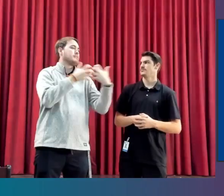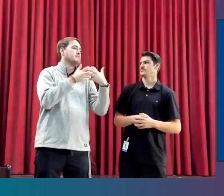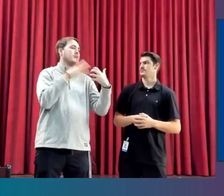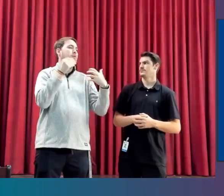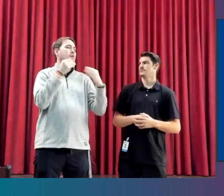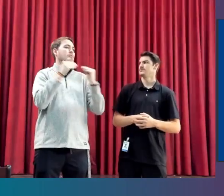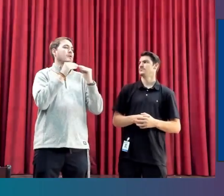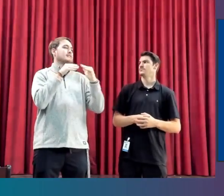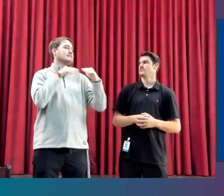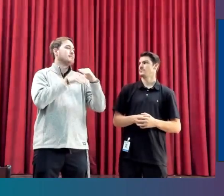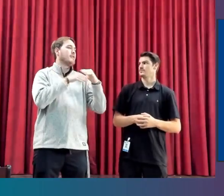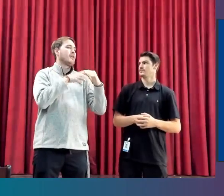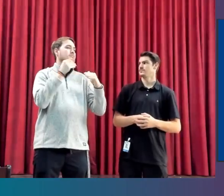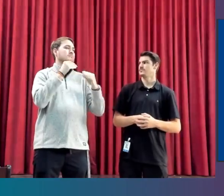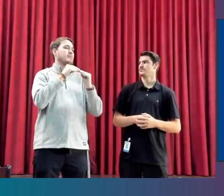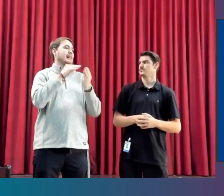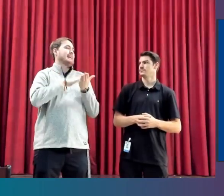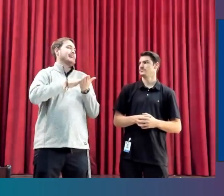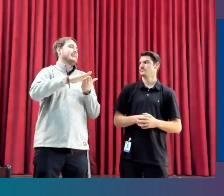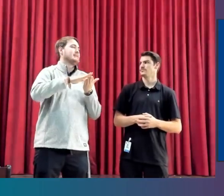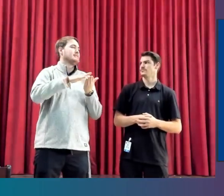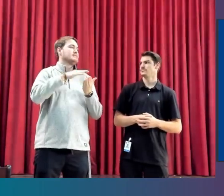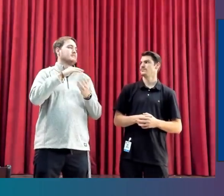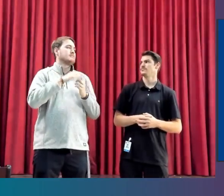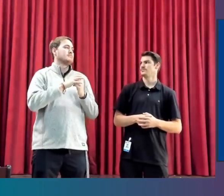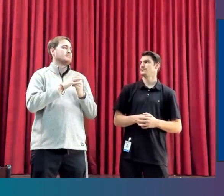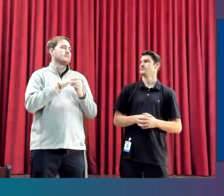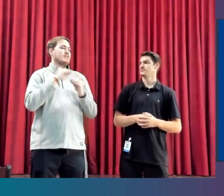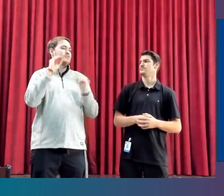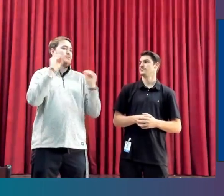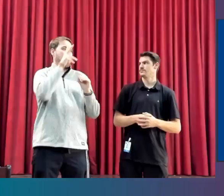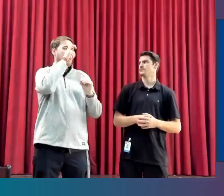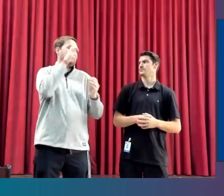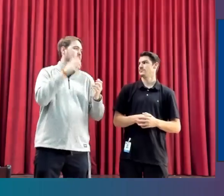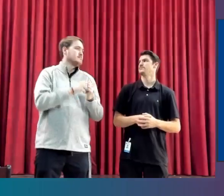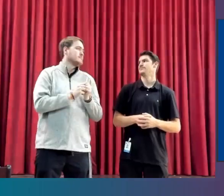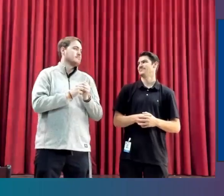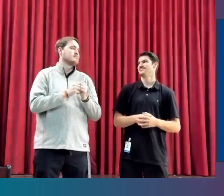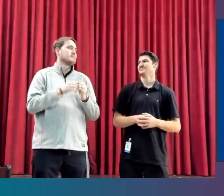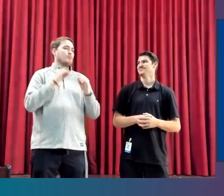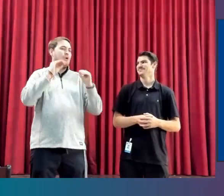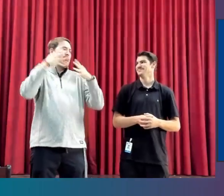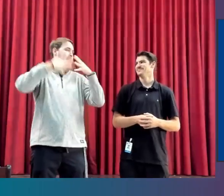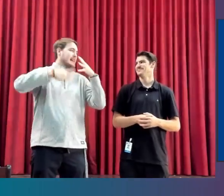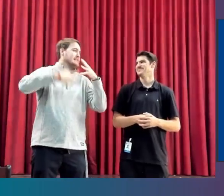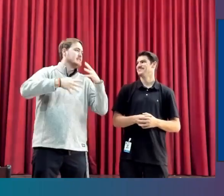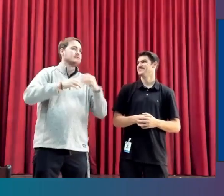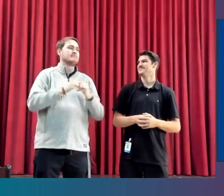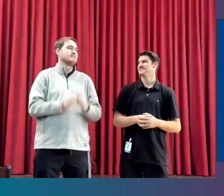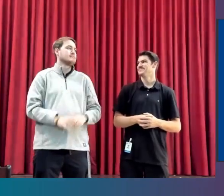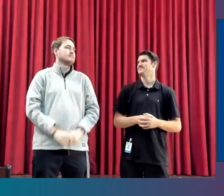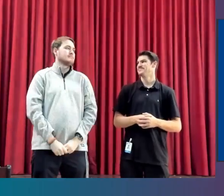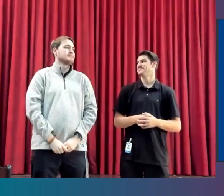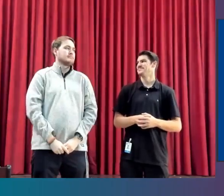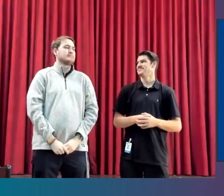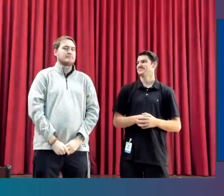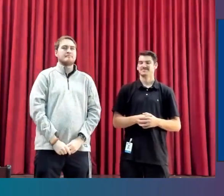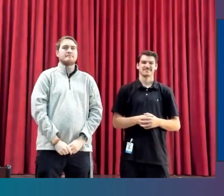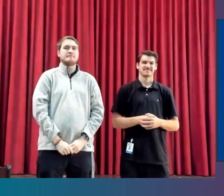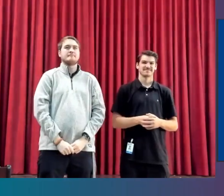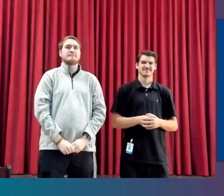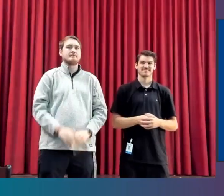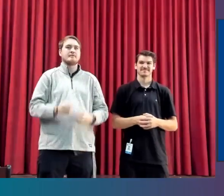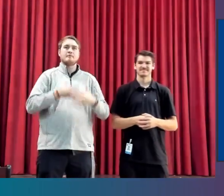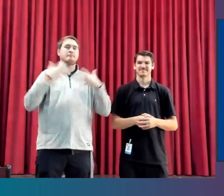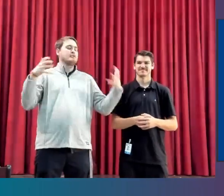available options that HRC could help us search for that are a cleaner version, that doesn't have bugs, that doesn't have